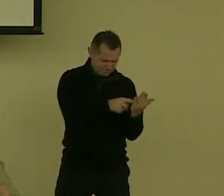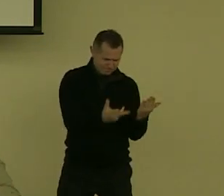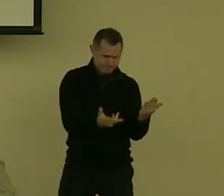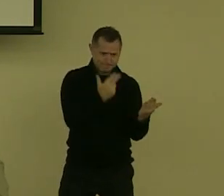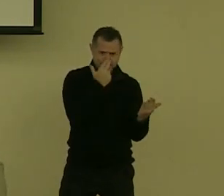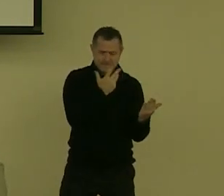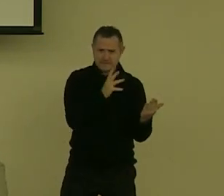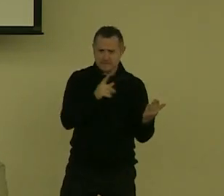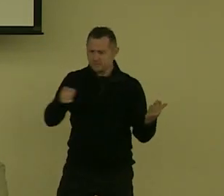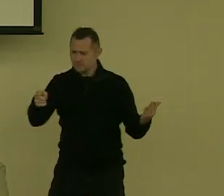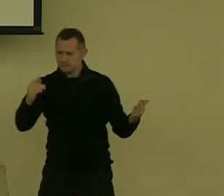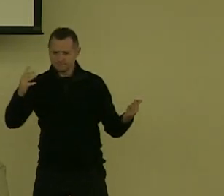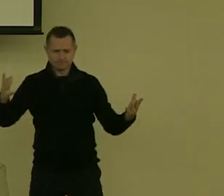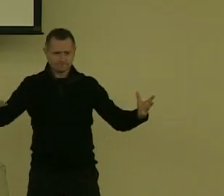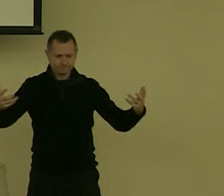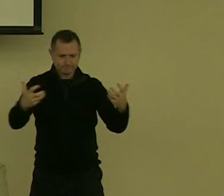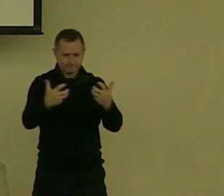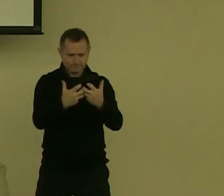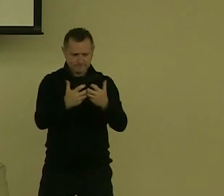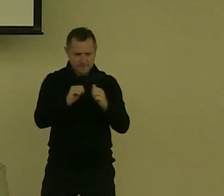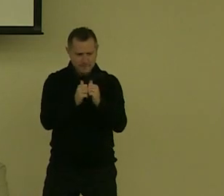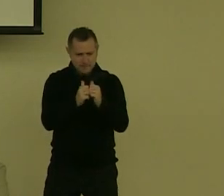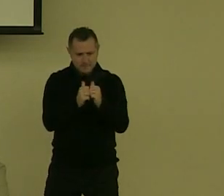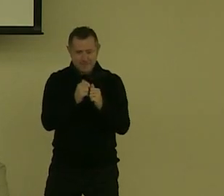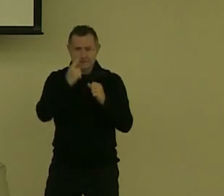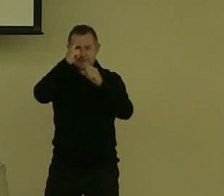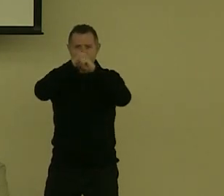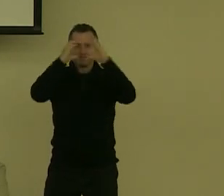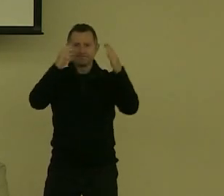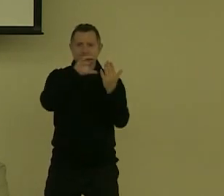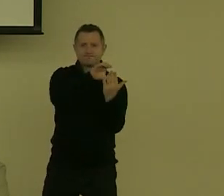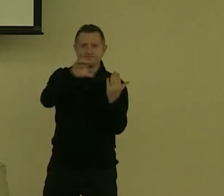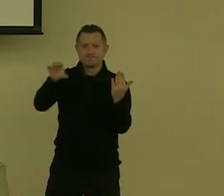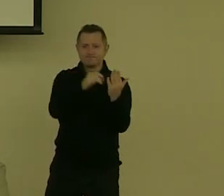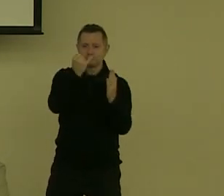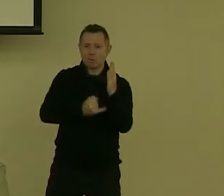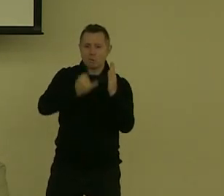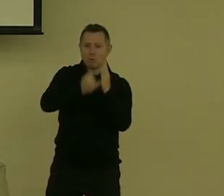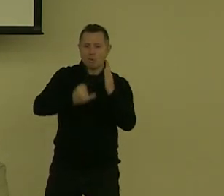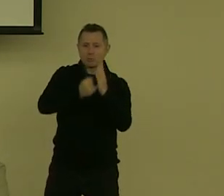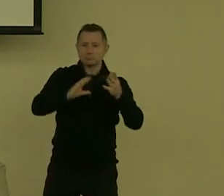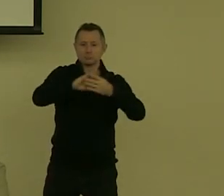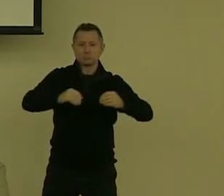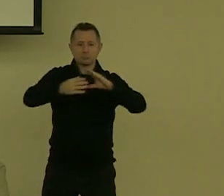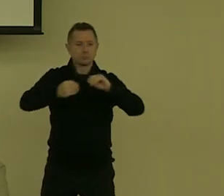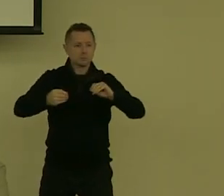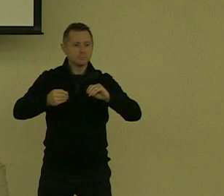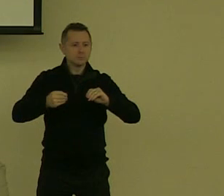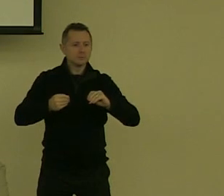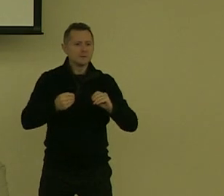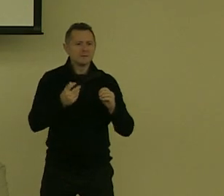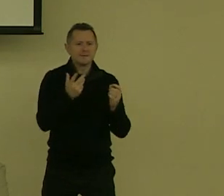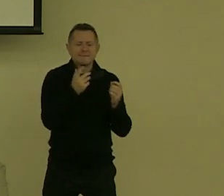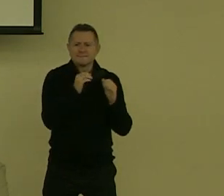with things like understanding comics and Paul Karasek and Mark Newburton's How to Read Nancy and Arthur Spiegelman's piece